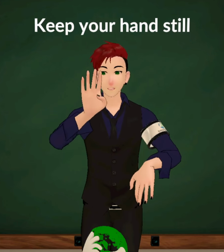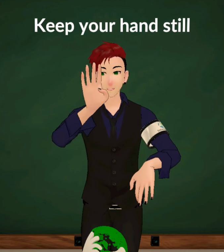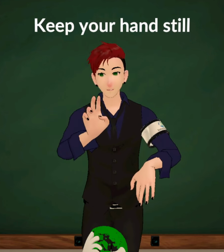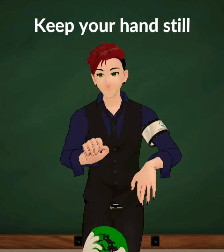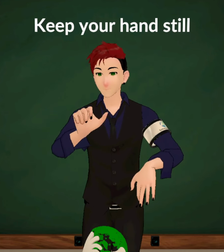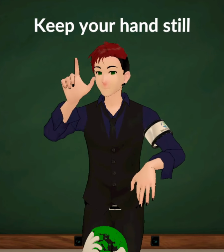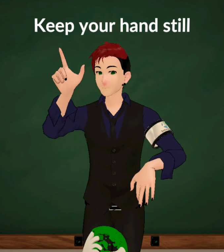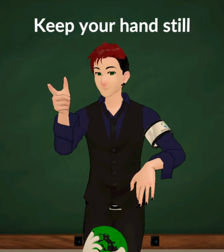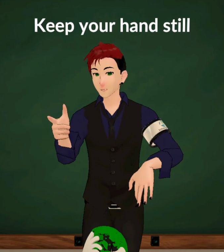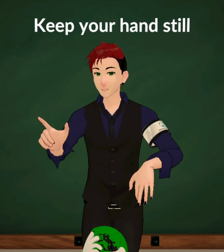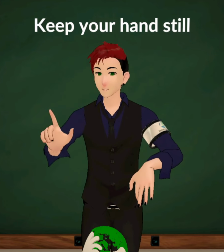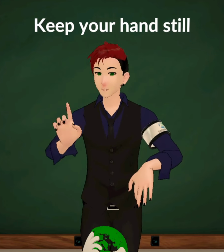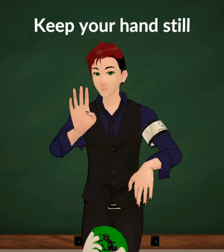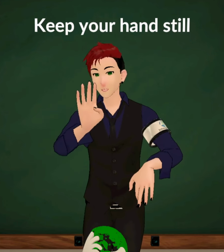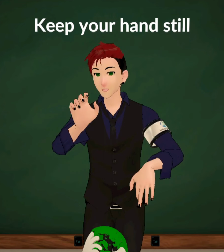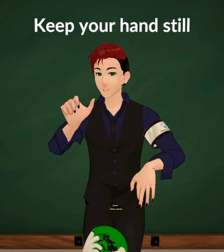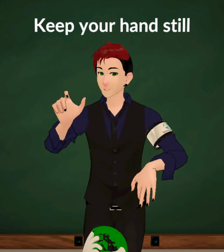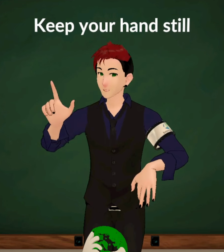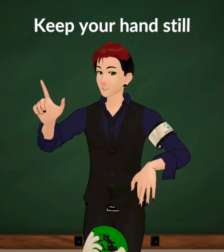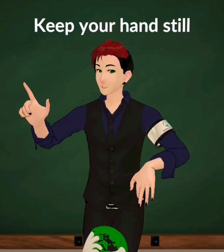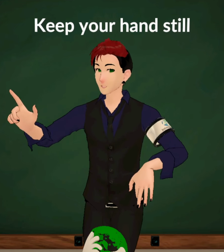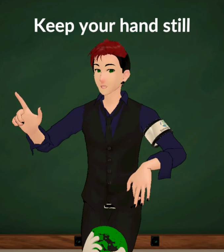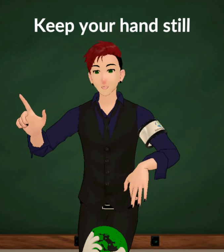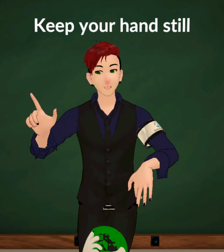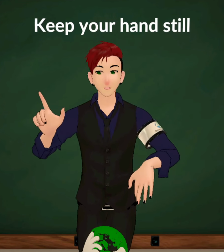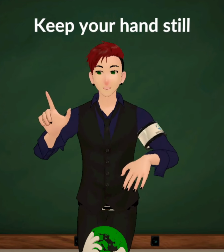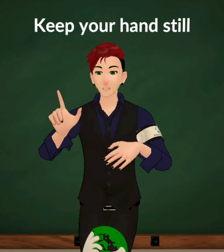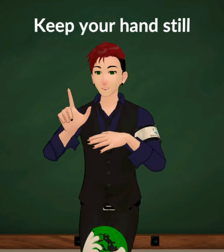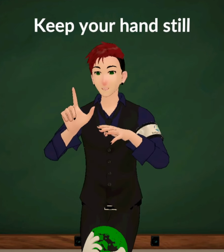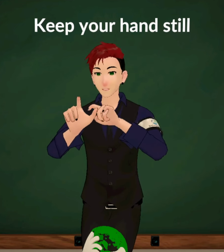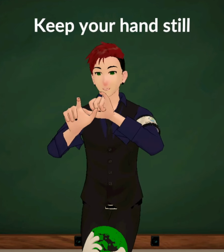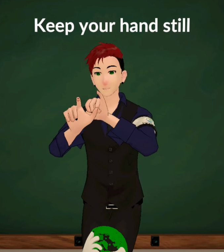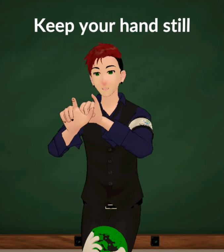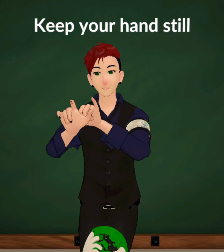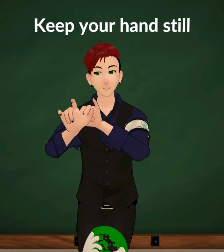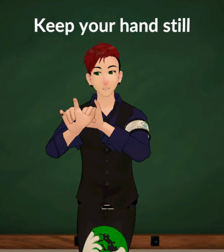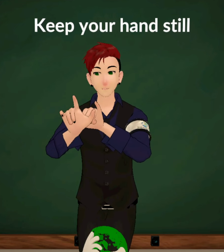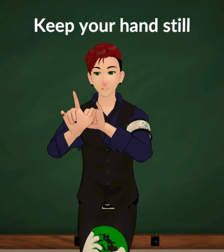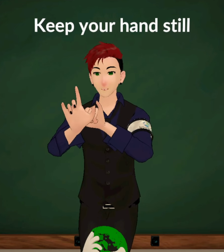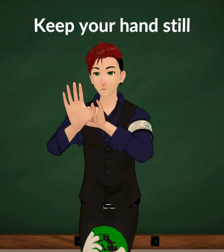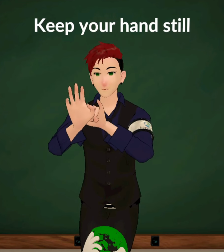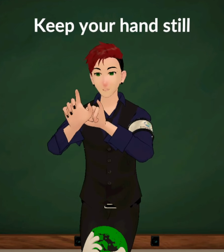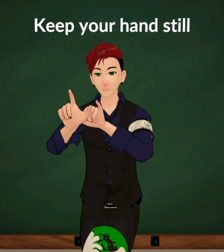be BALL, BALL. You do not need to. You keep your hand there. Ball.